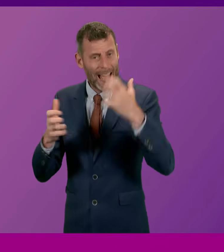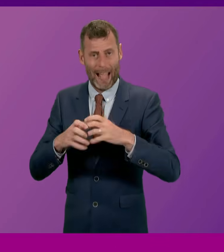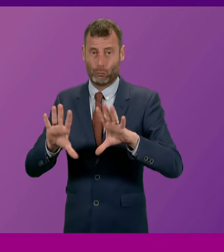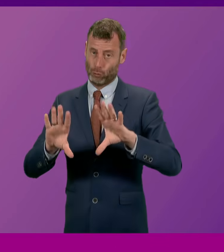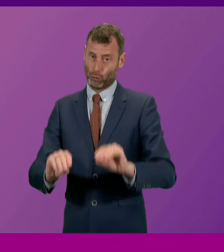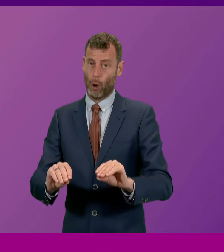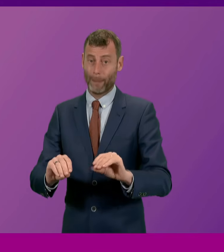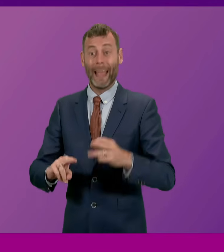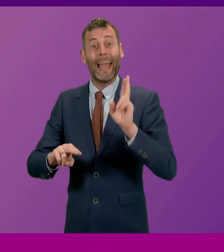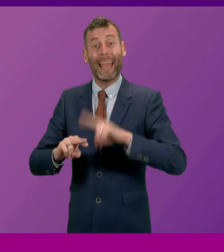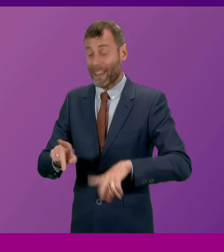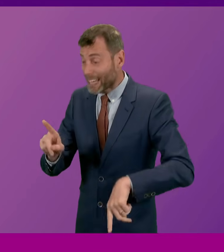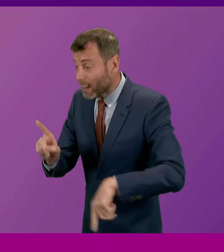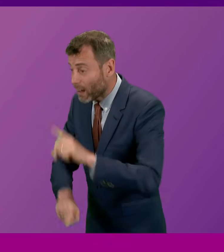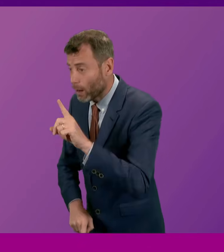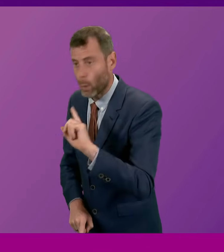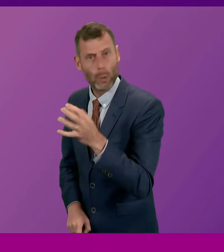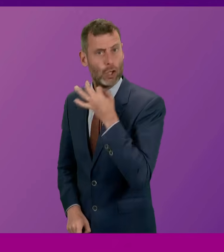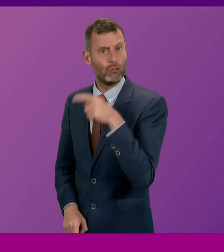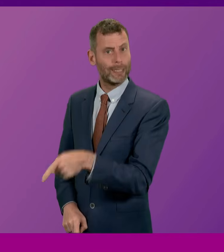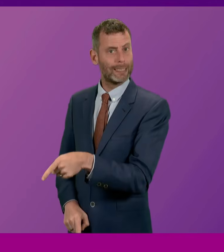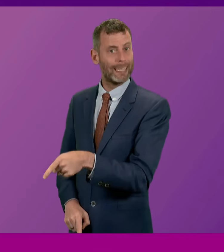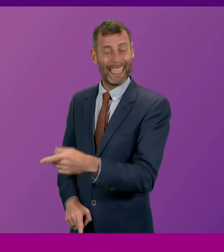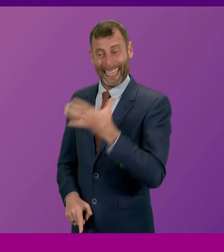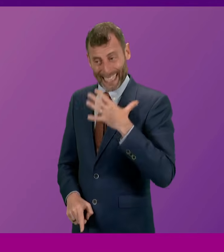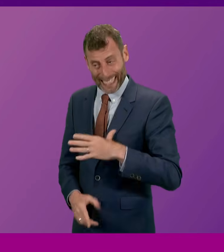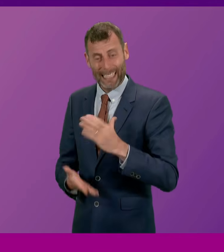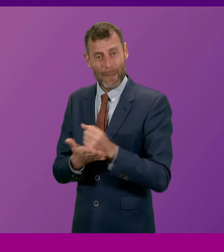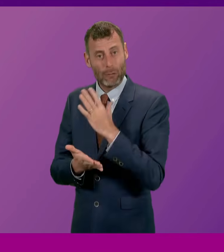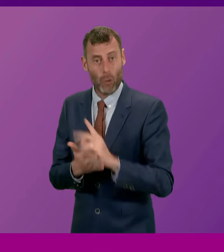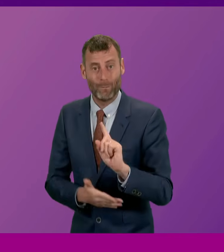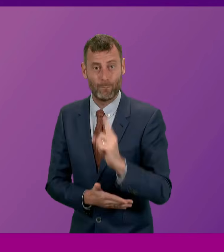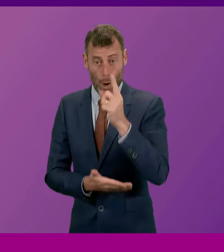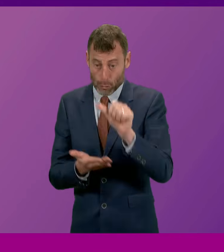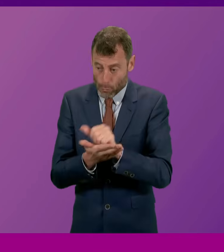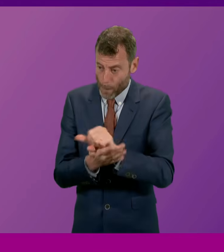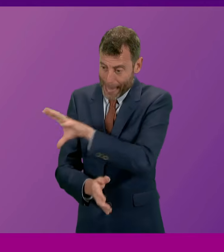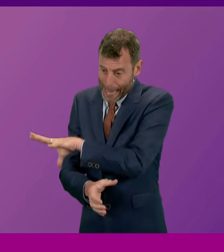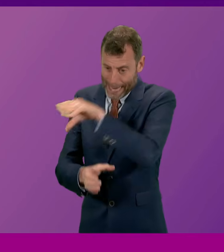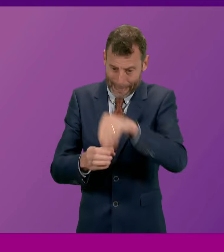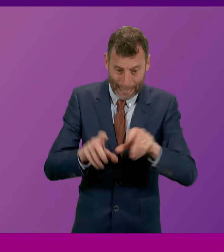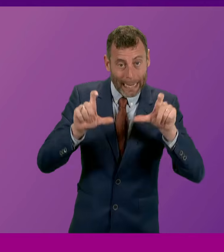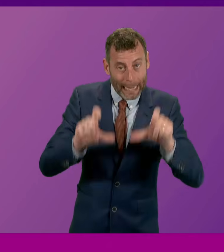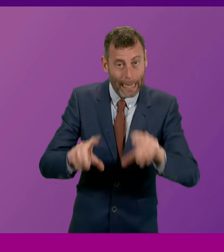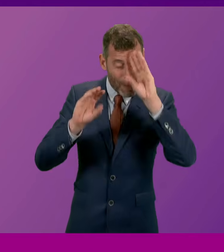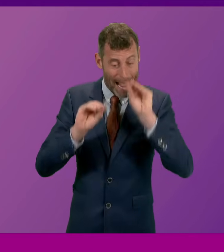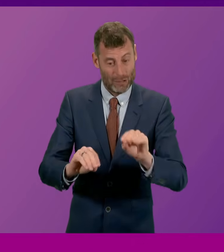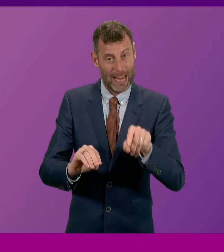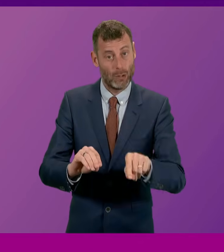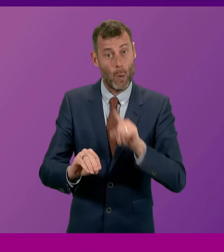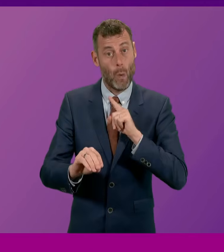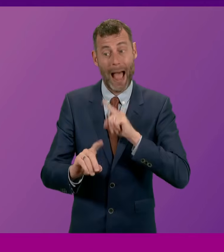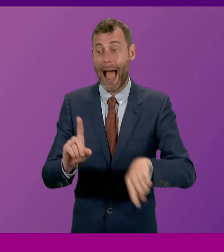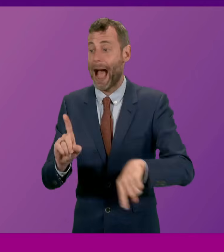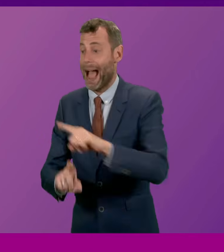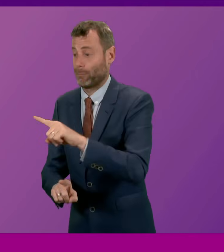the implications of not getting our approach to inclusion correct in our schools, because the damage to young people in our society can be